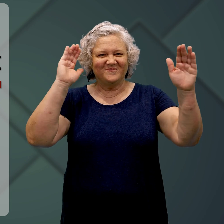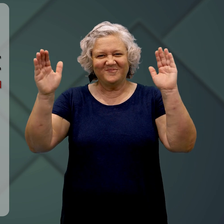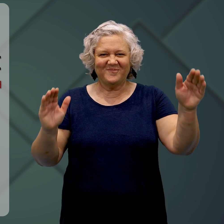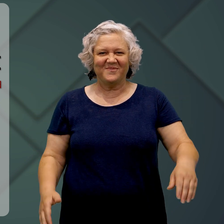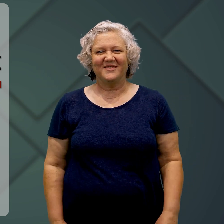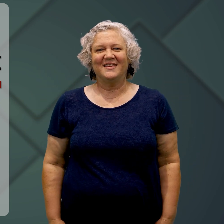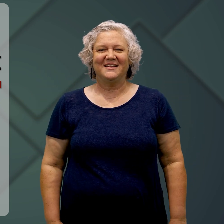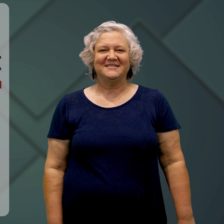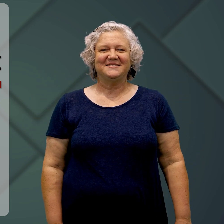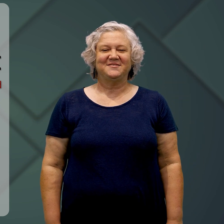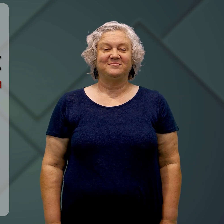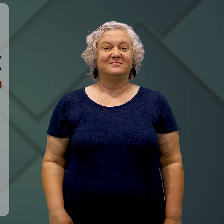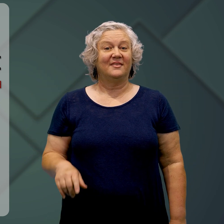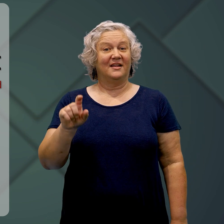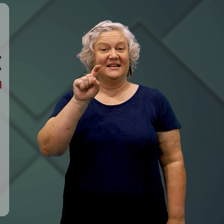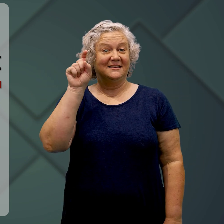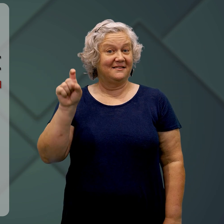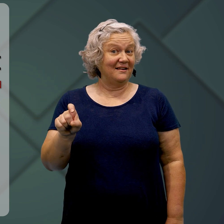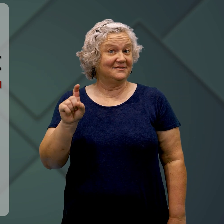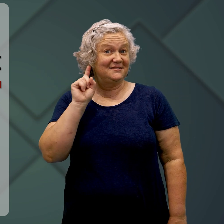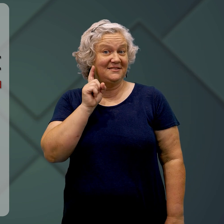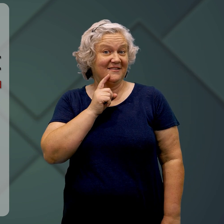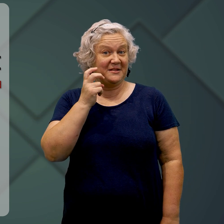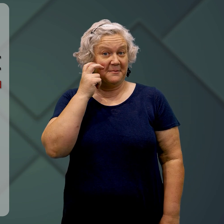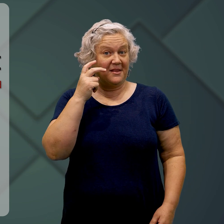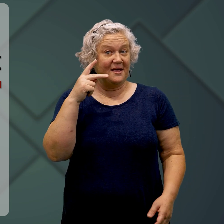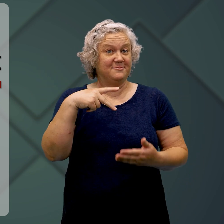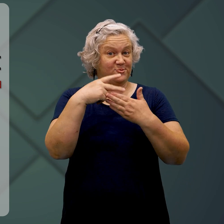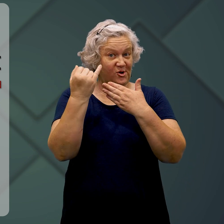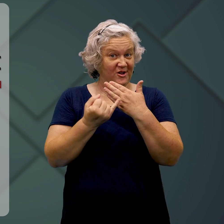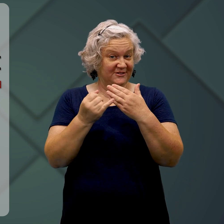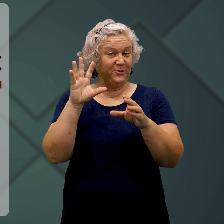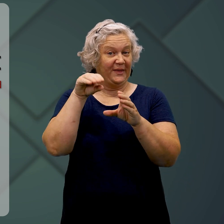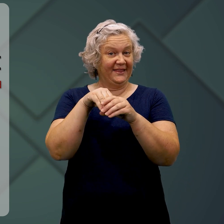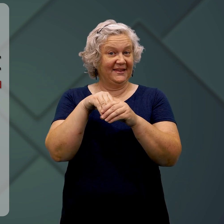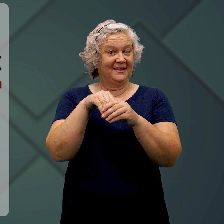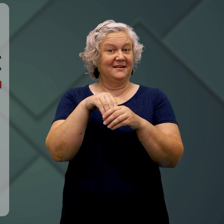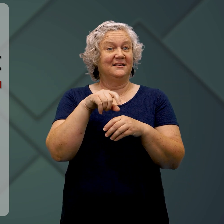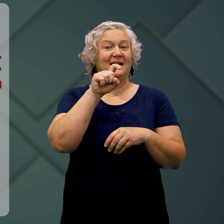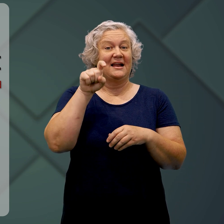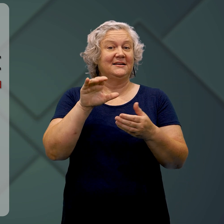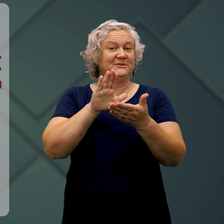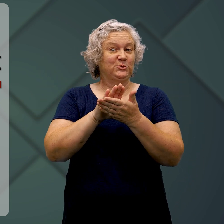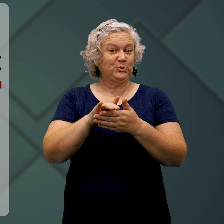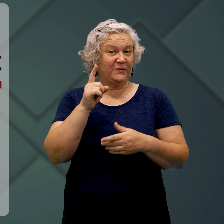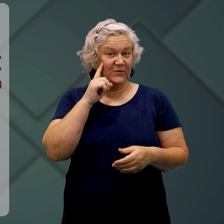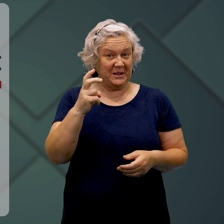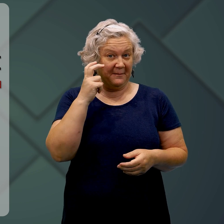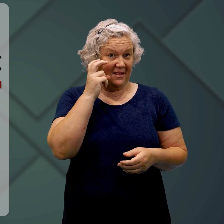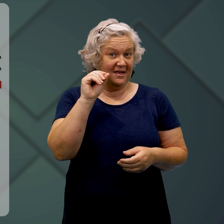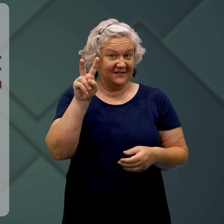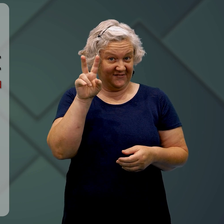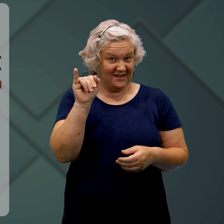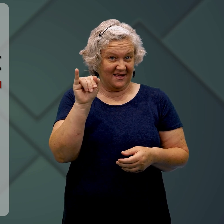Hello. The Texas Deafblind Project, which is within the Texas School for the Blind and Visually Impaired,